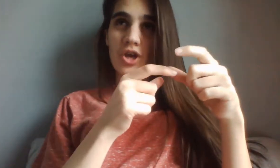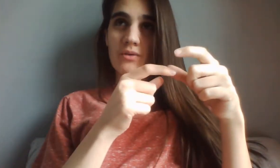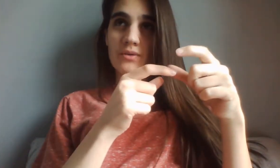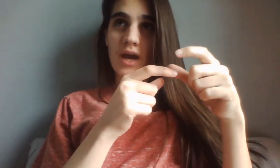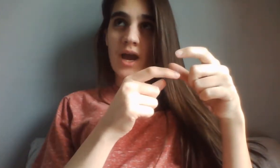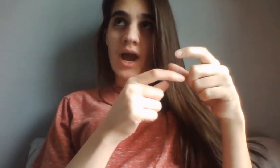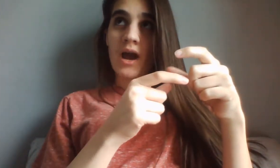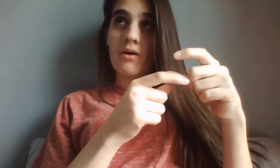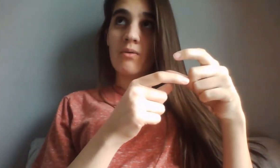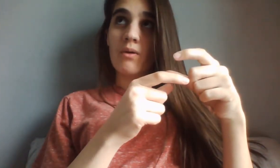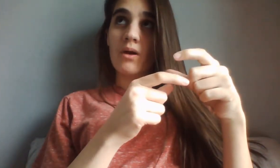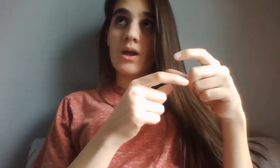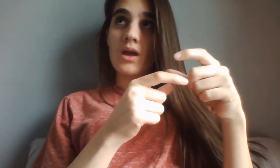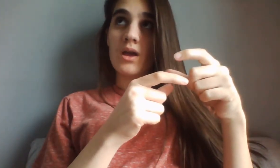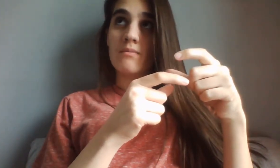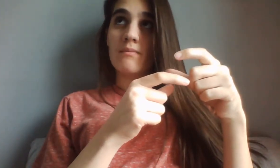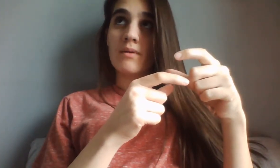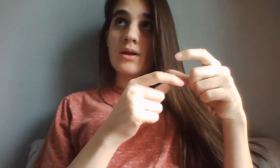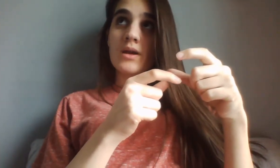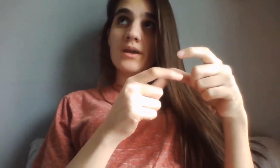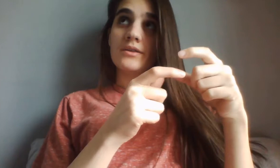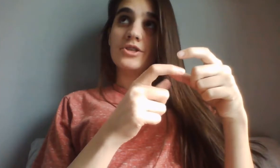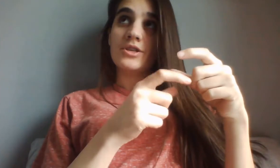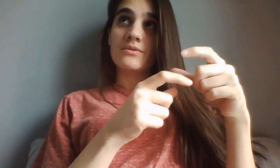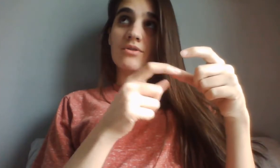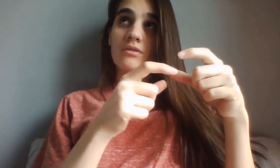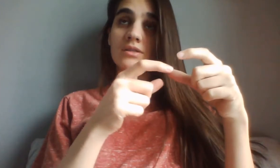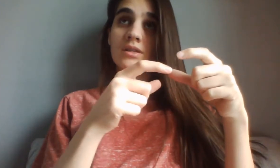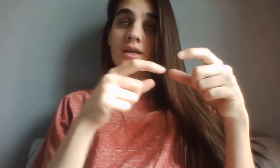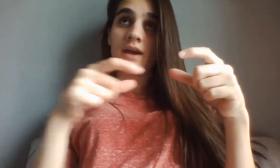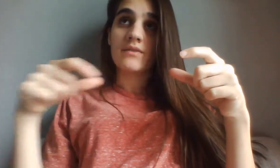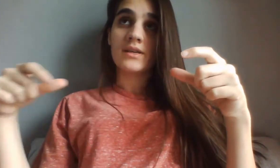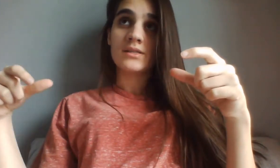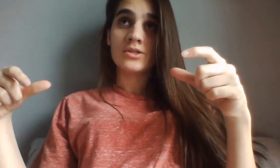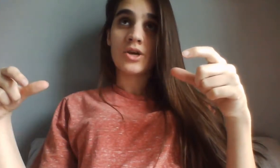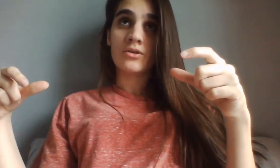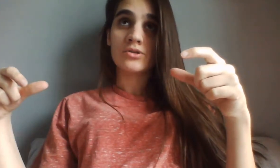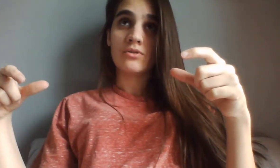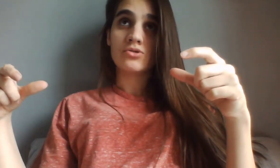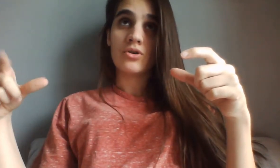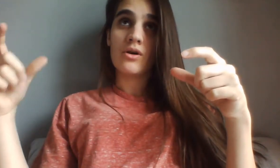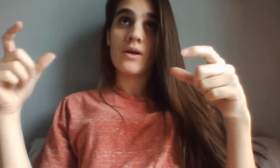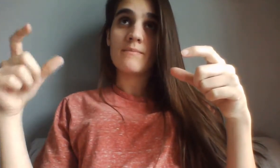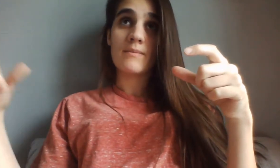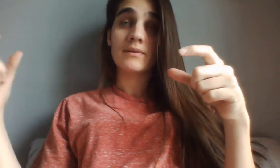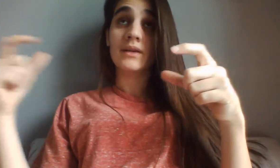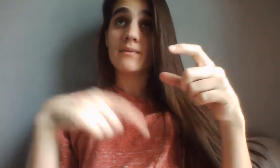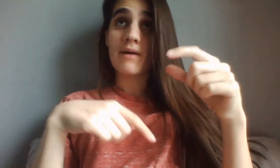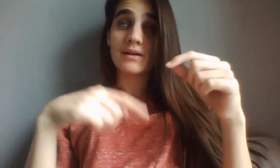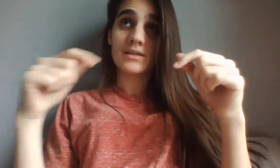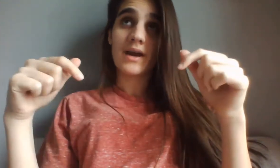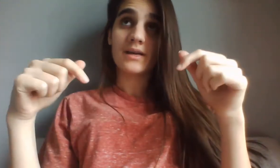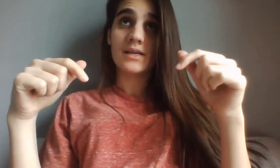showed how she was constantly having this internal sort of struggle, and maybe linking back to the idea